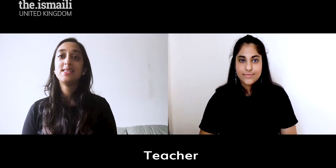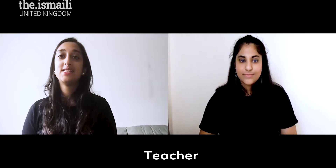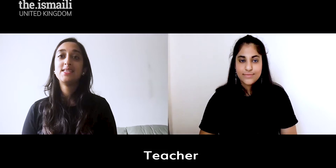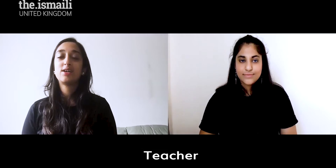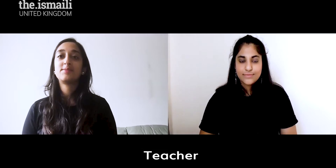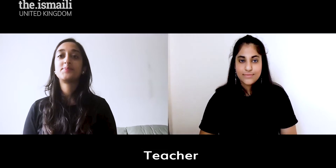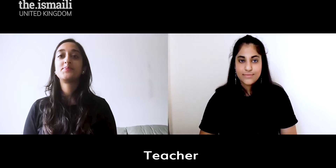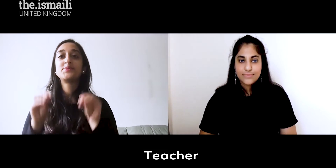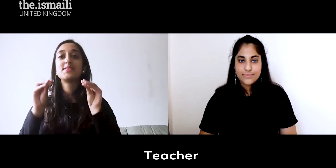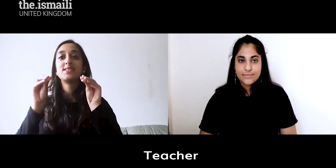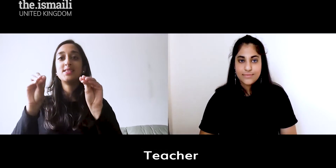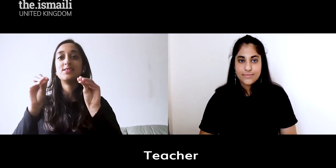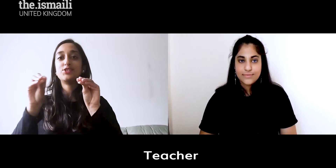Teacher. Teacher.